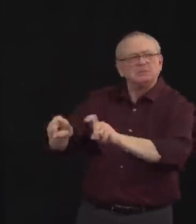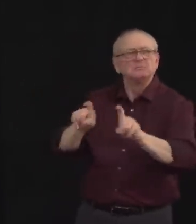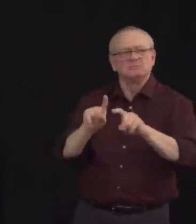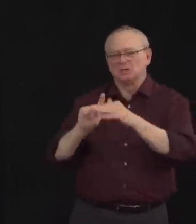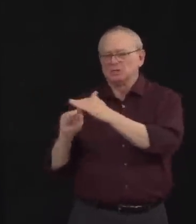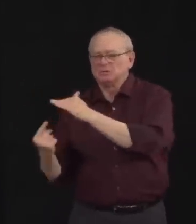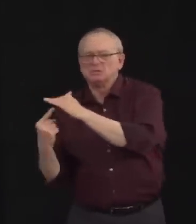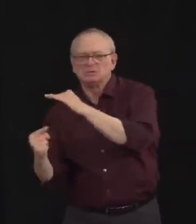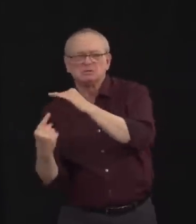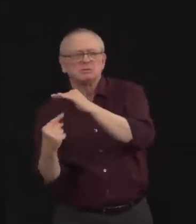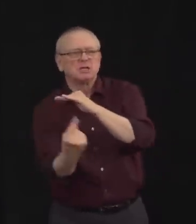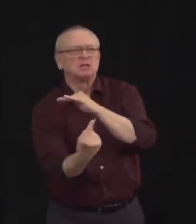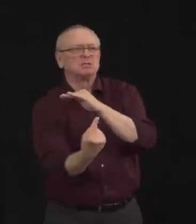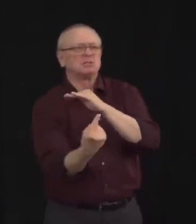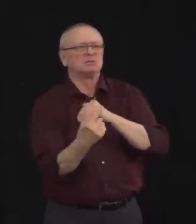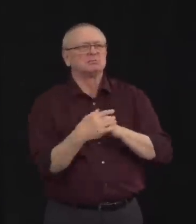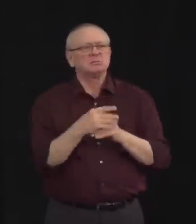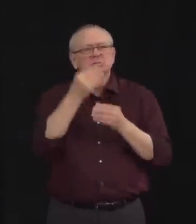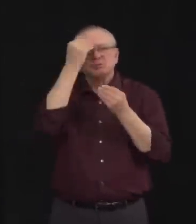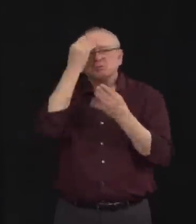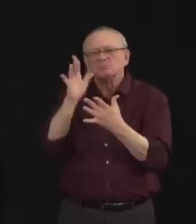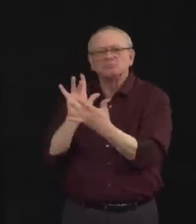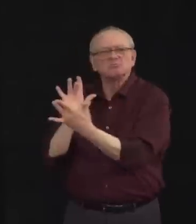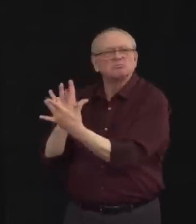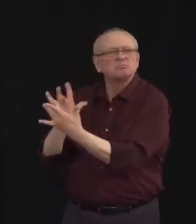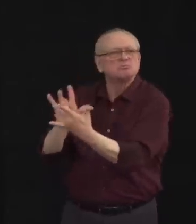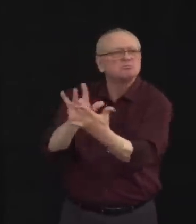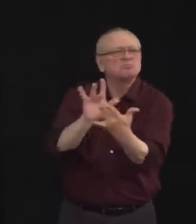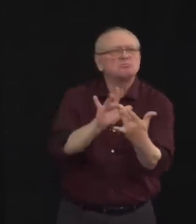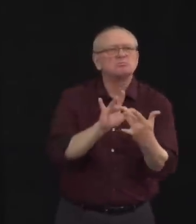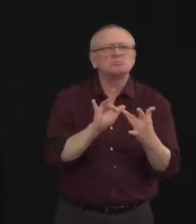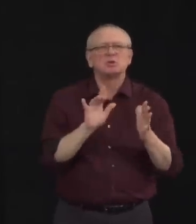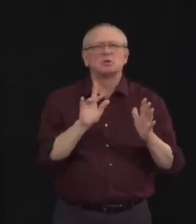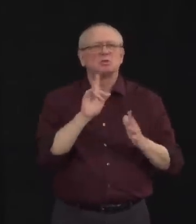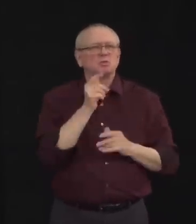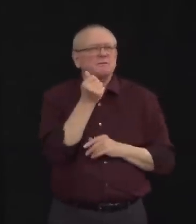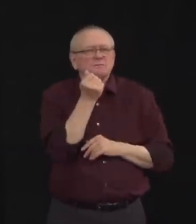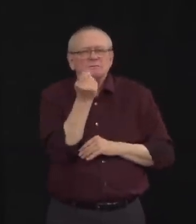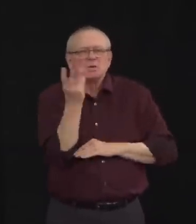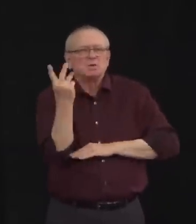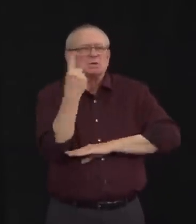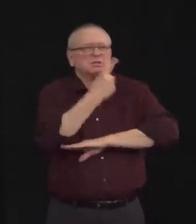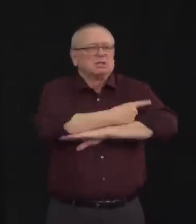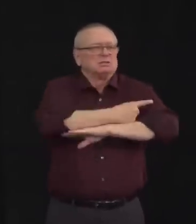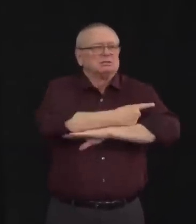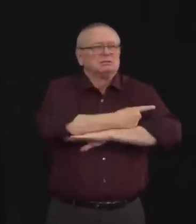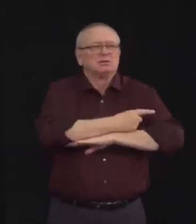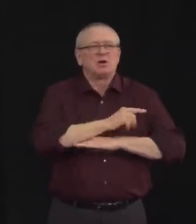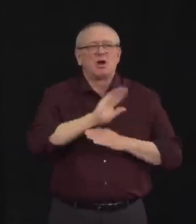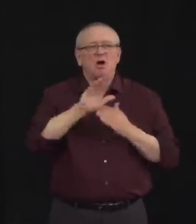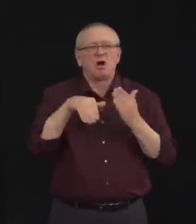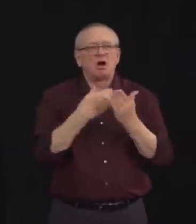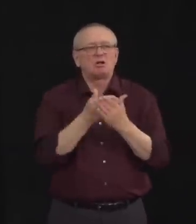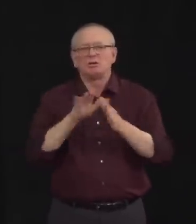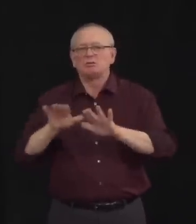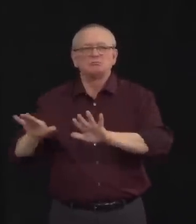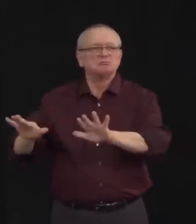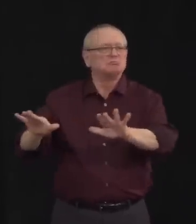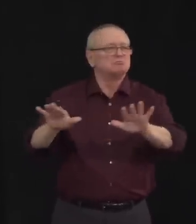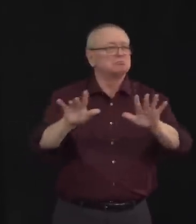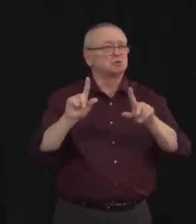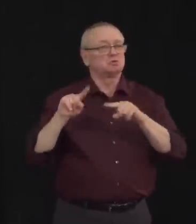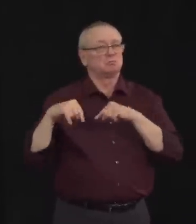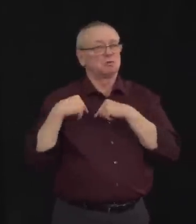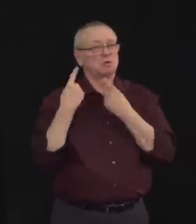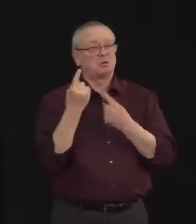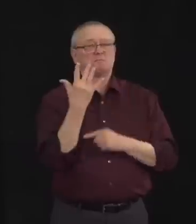outbreak precaution implementation all took place within days of the notification. So far, only 5 cases have